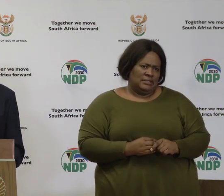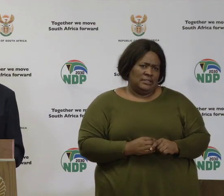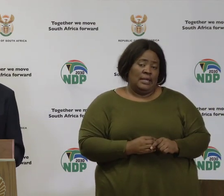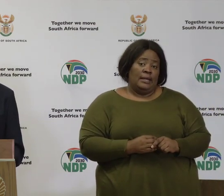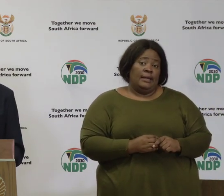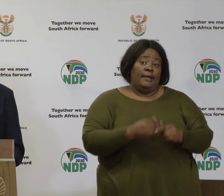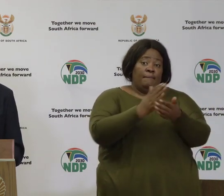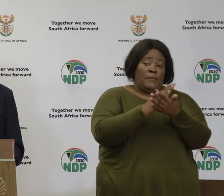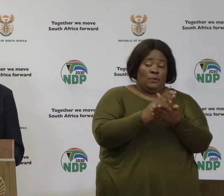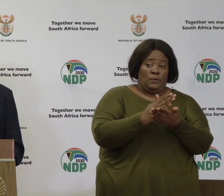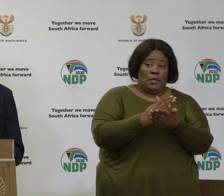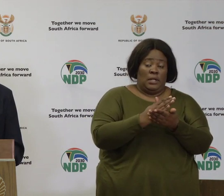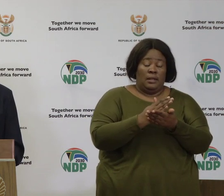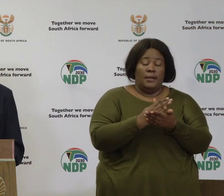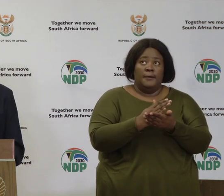between what this